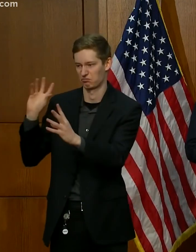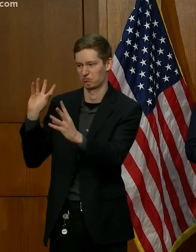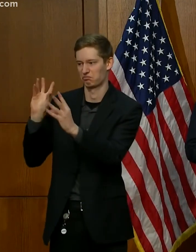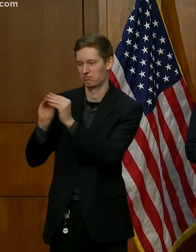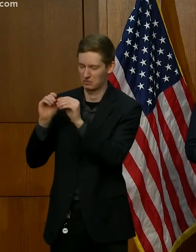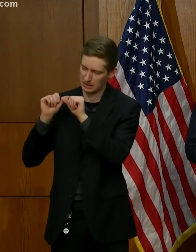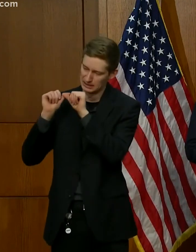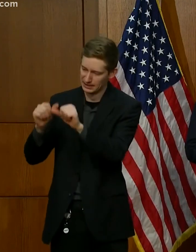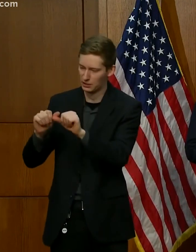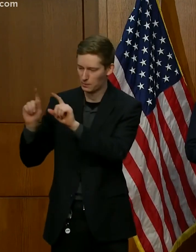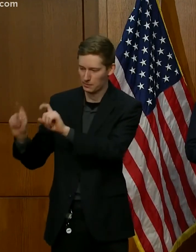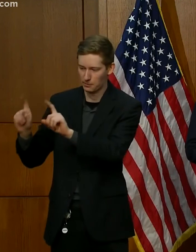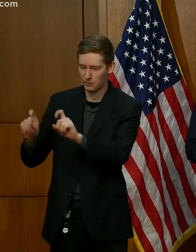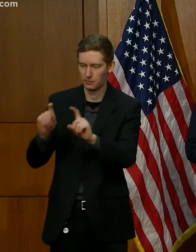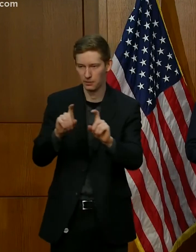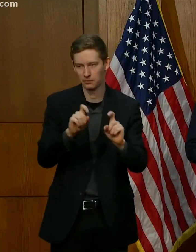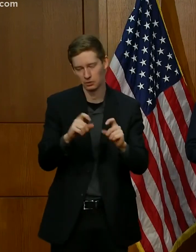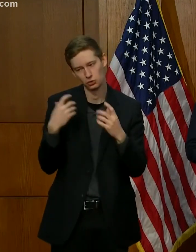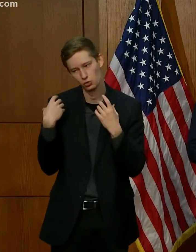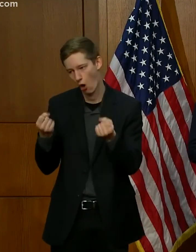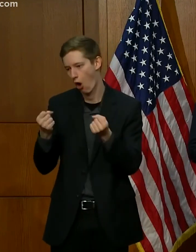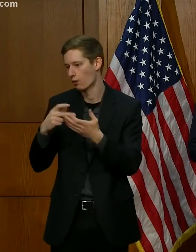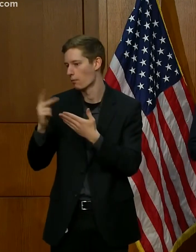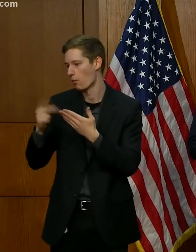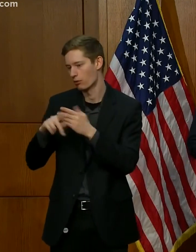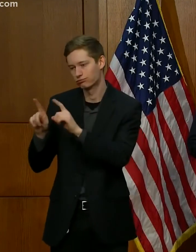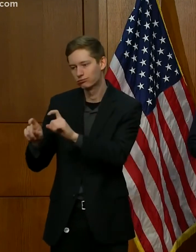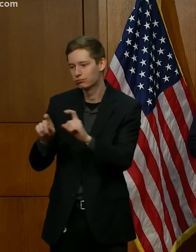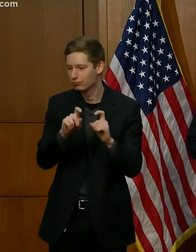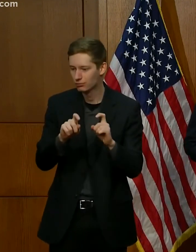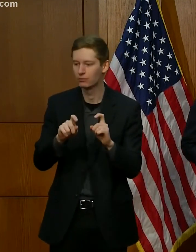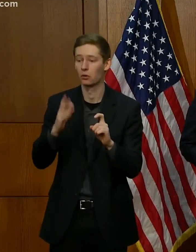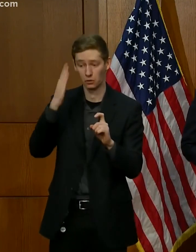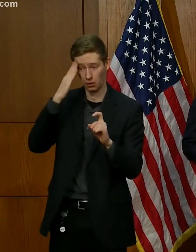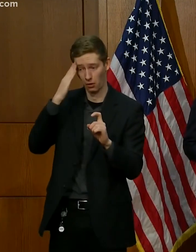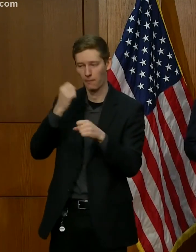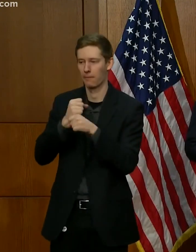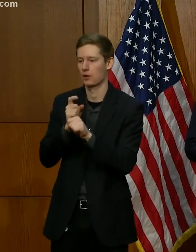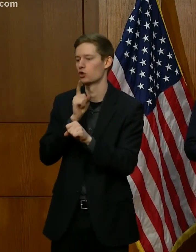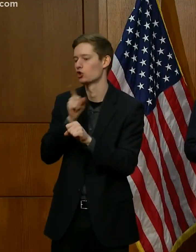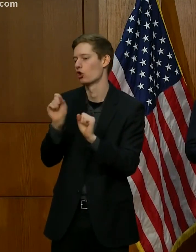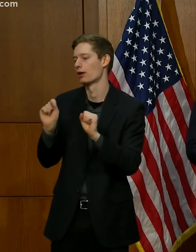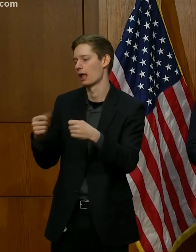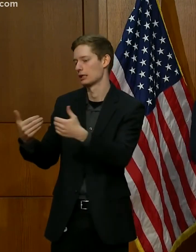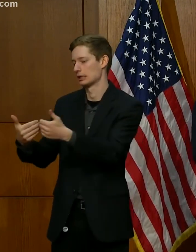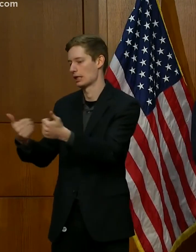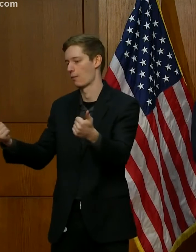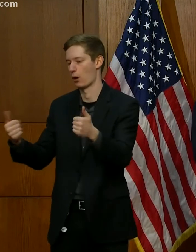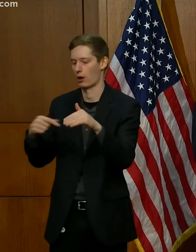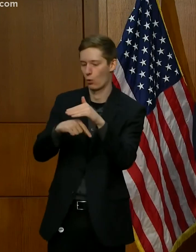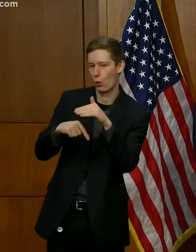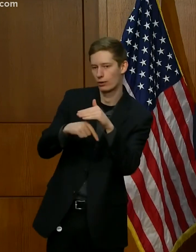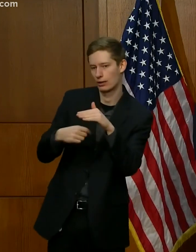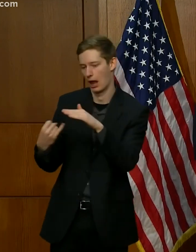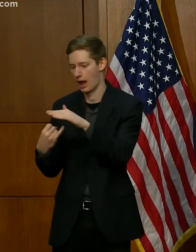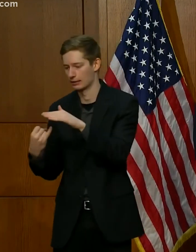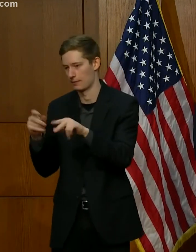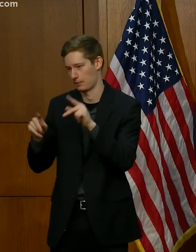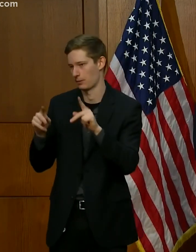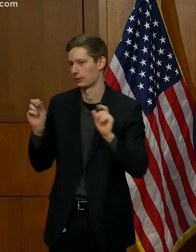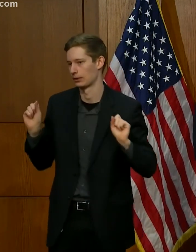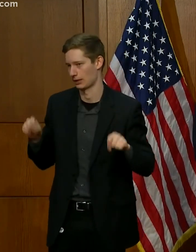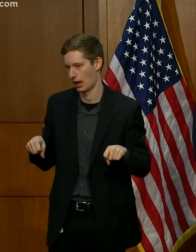testing program so that we can implement the appropriate separation and isolation and quarantine efforts.